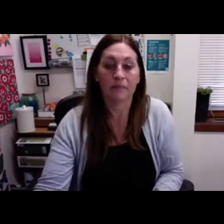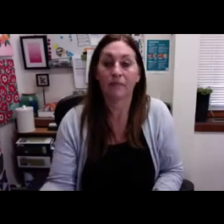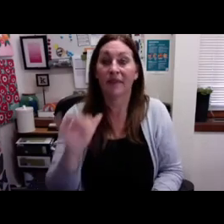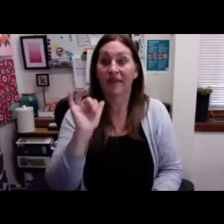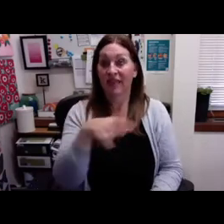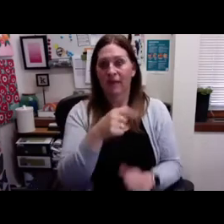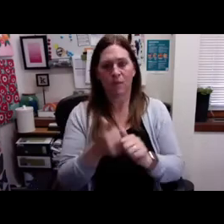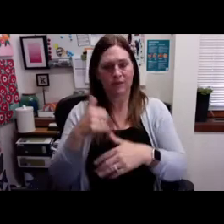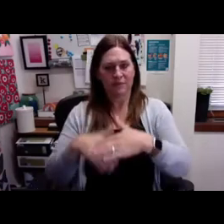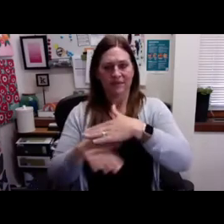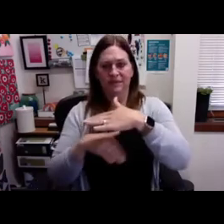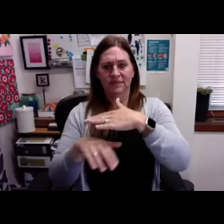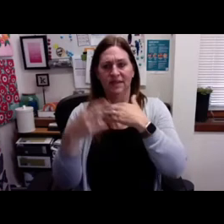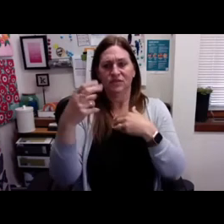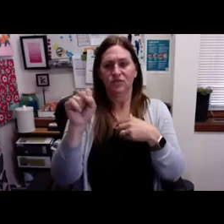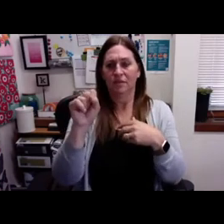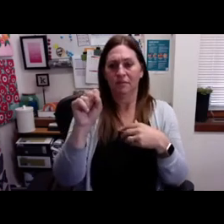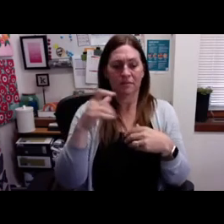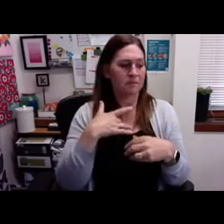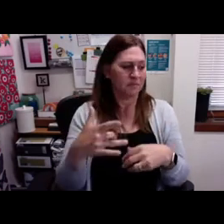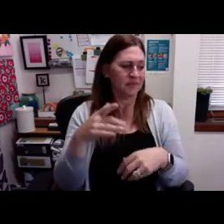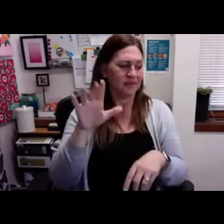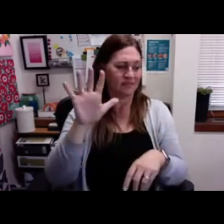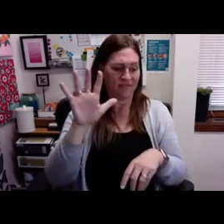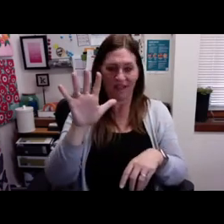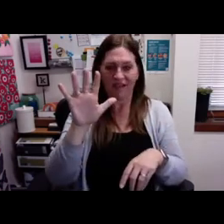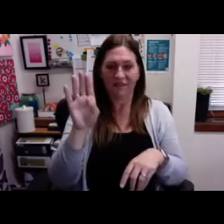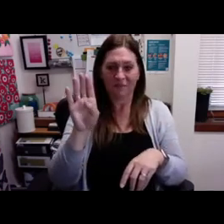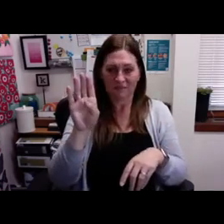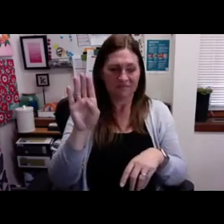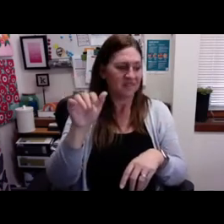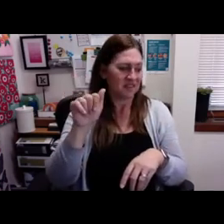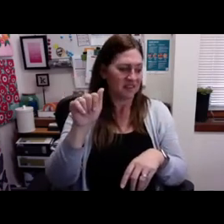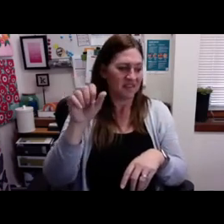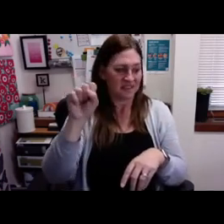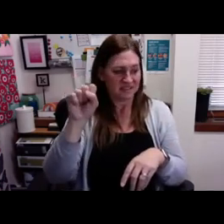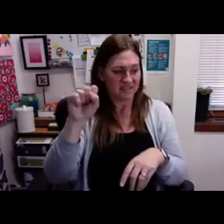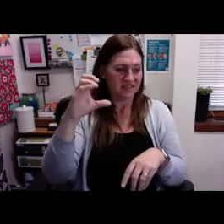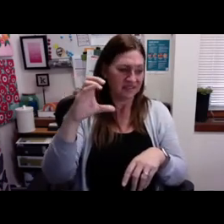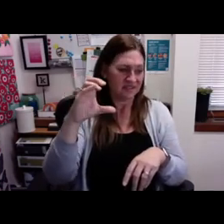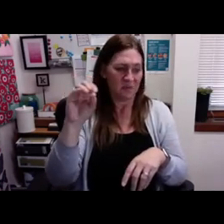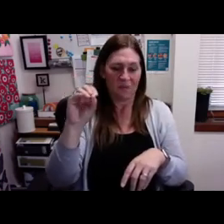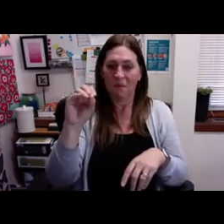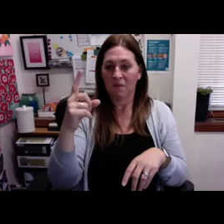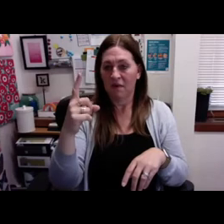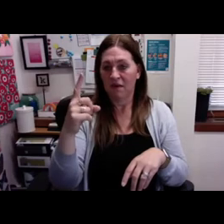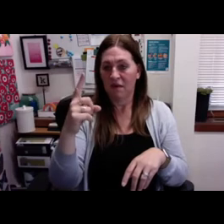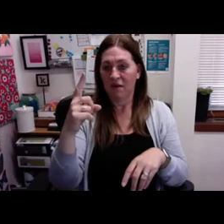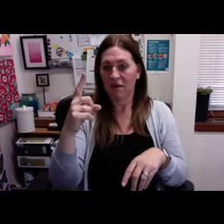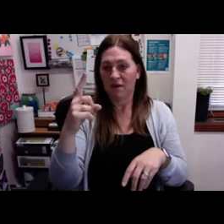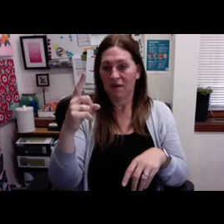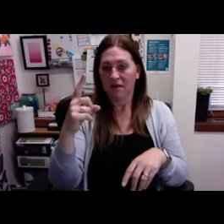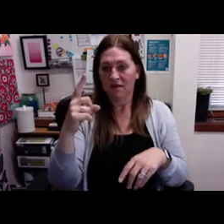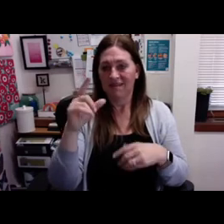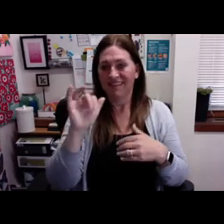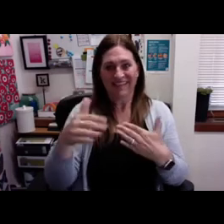their names. These are the most basic hand shapes that are typically used, the 5, B, A, S, C,